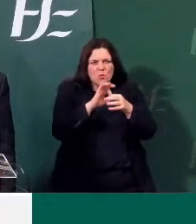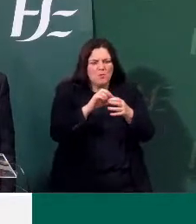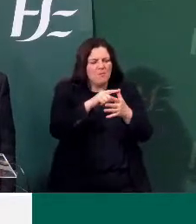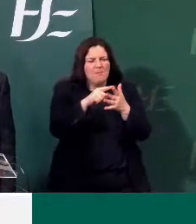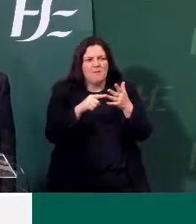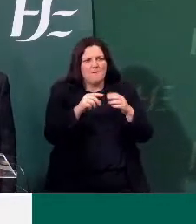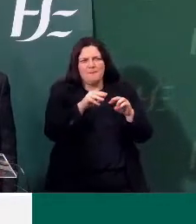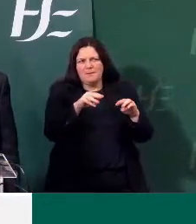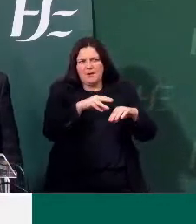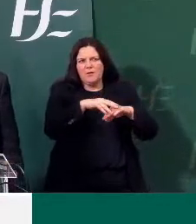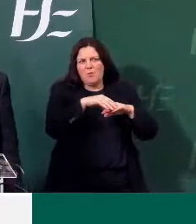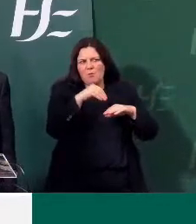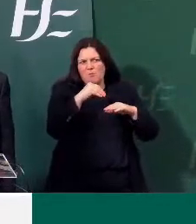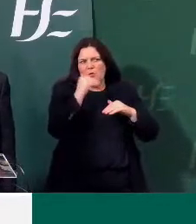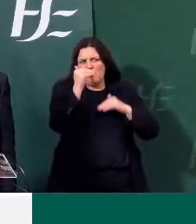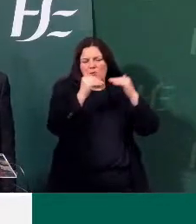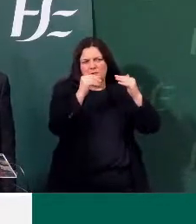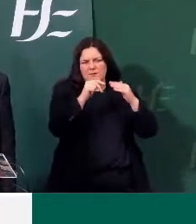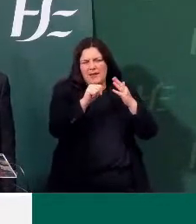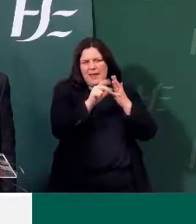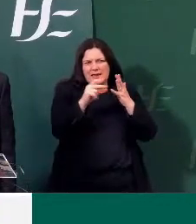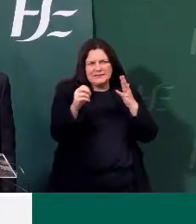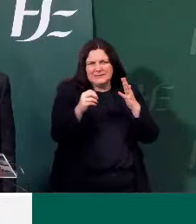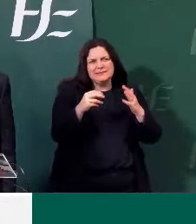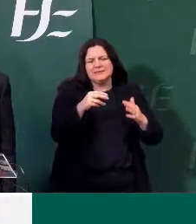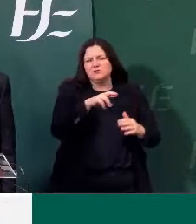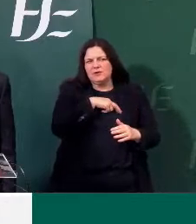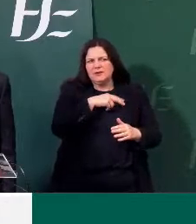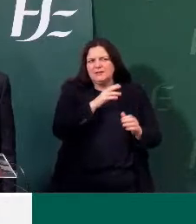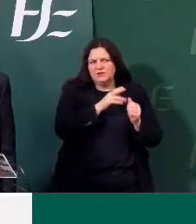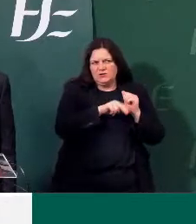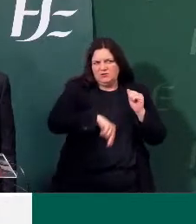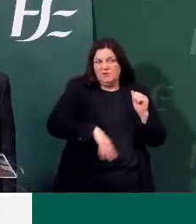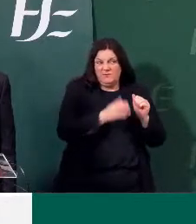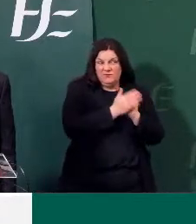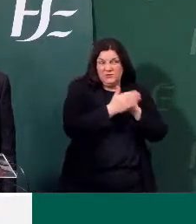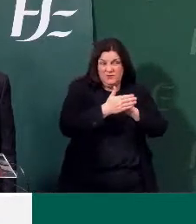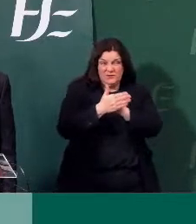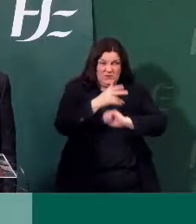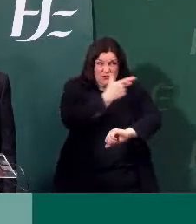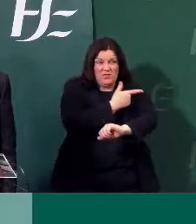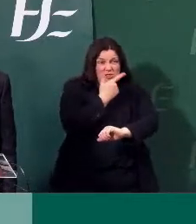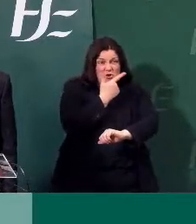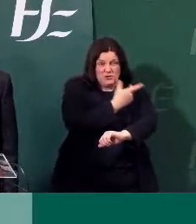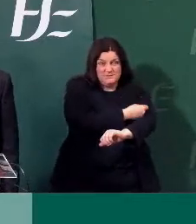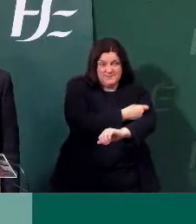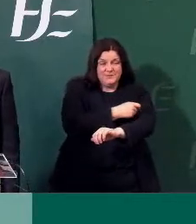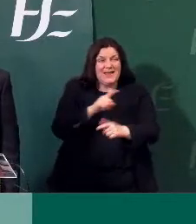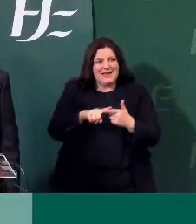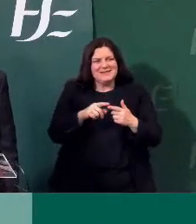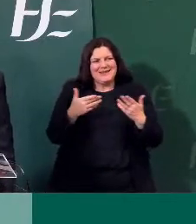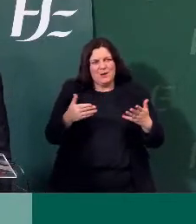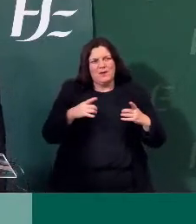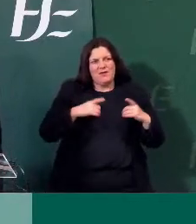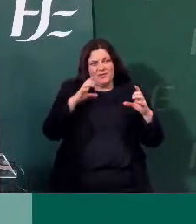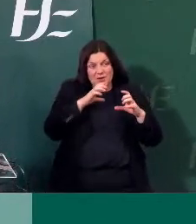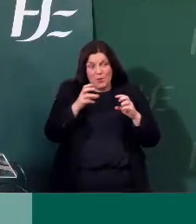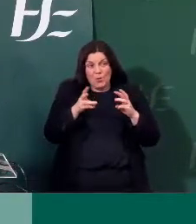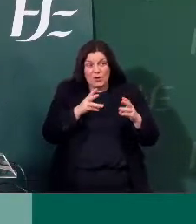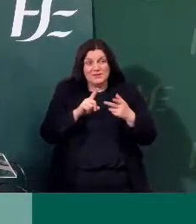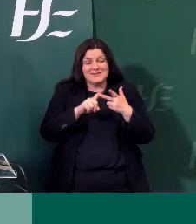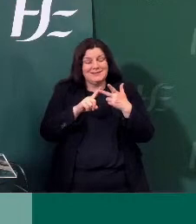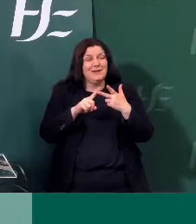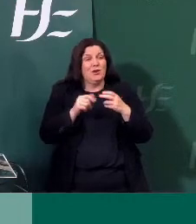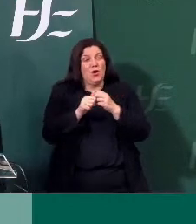completely finished, and getting through large numbers of healthcare workers and those in those other eligible groups. That